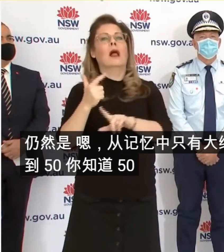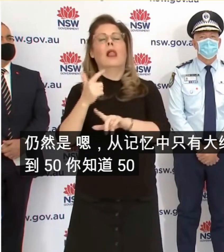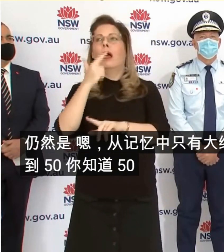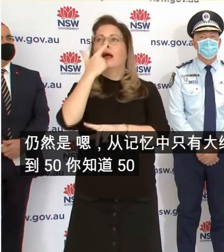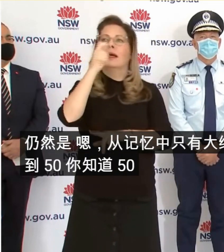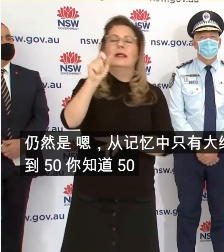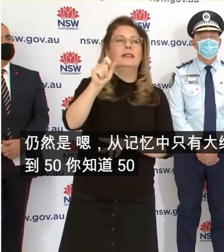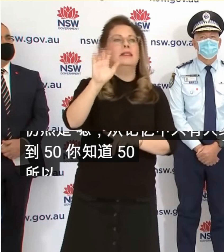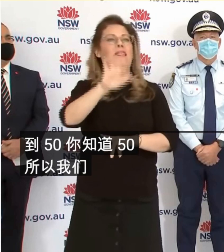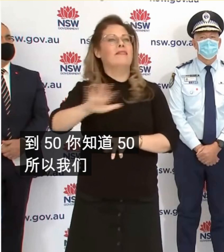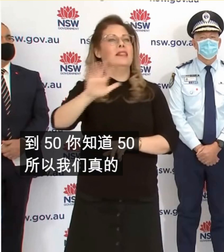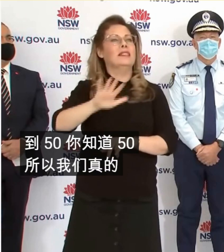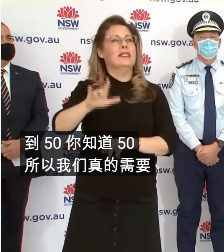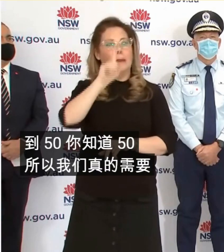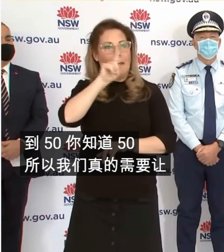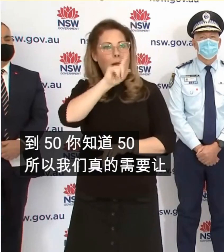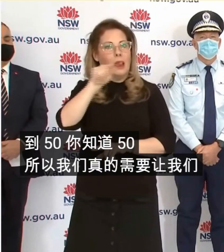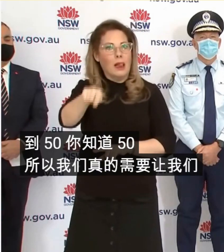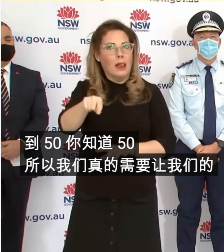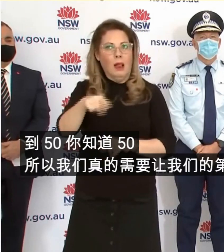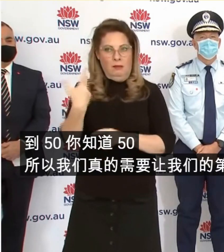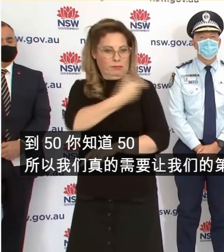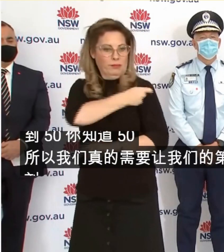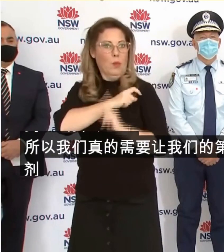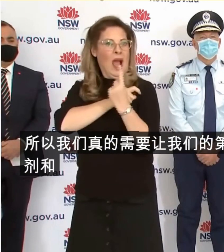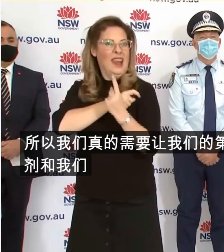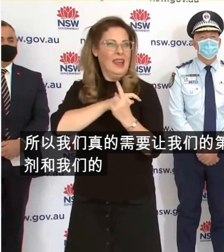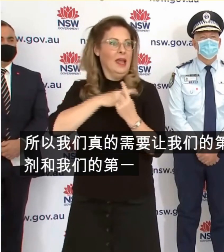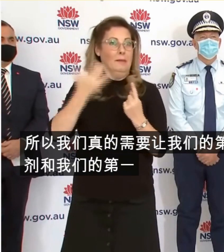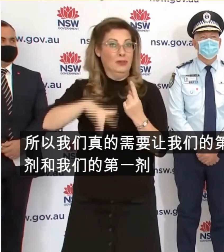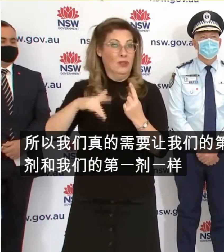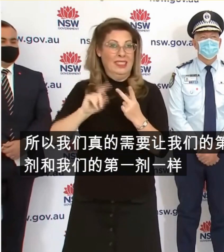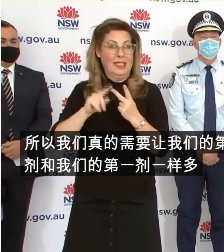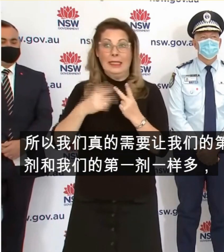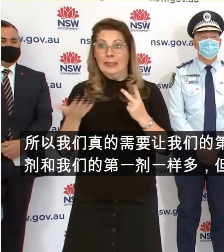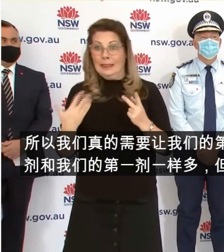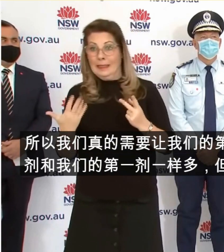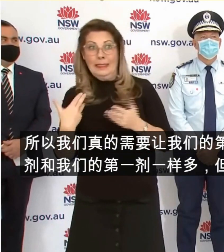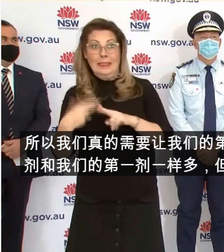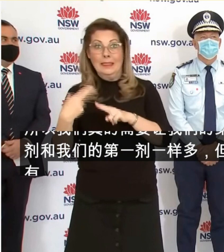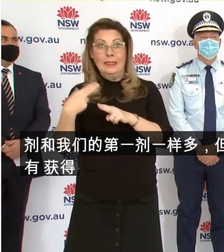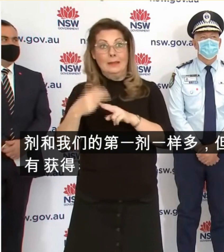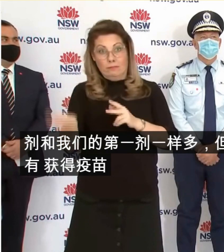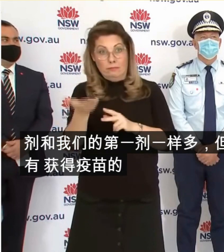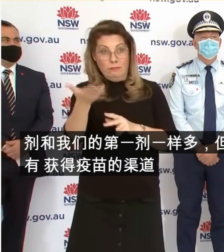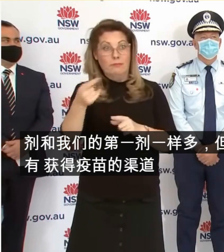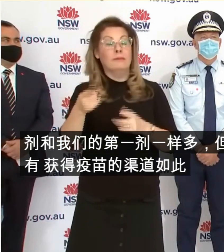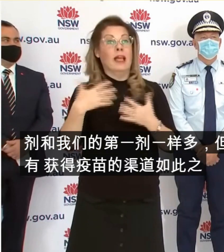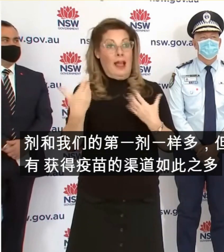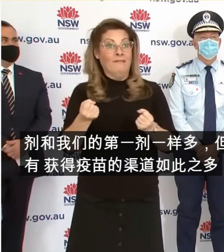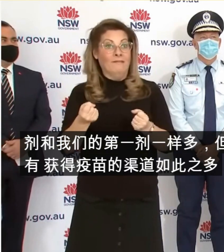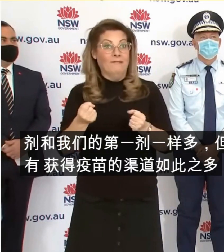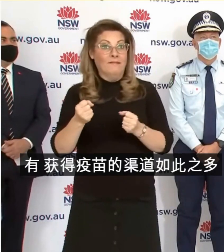to 50%. So we really need to get our second dose up as well as our first dose. But we now have so